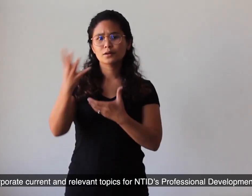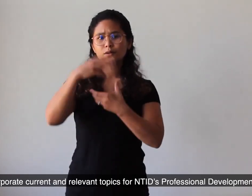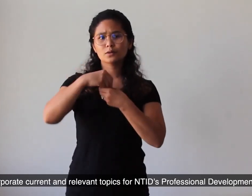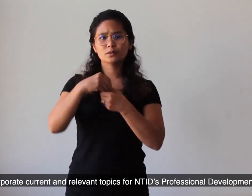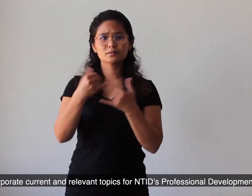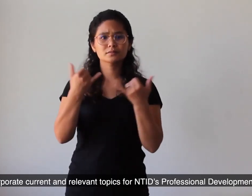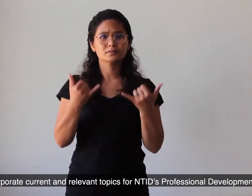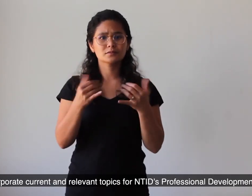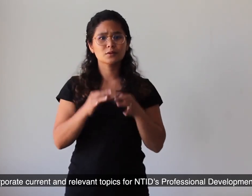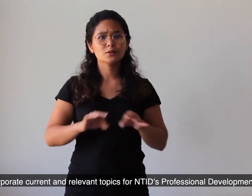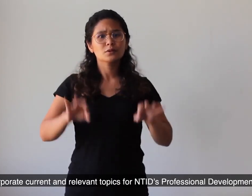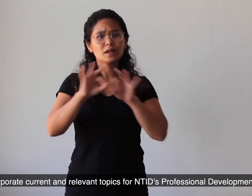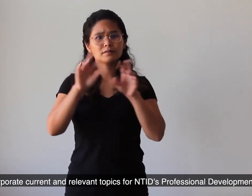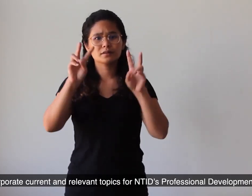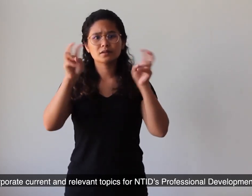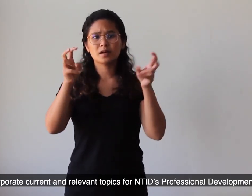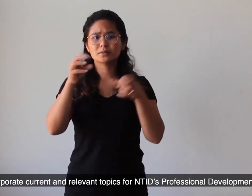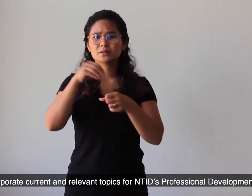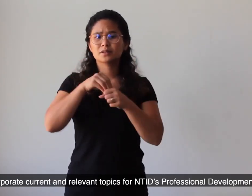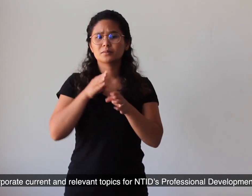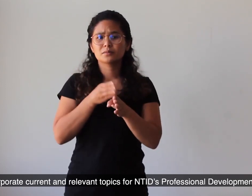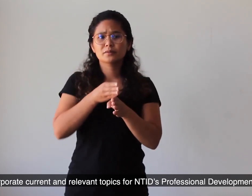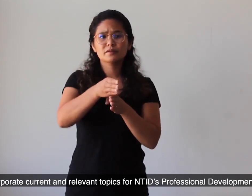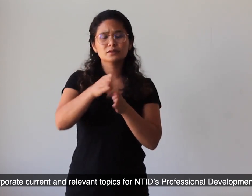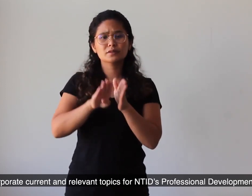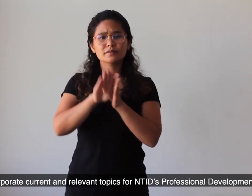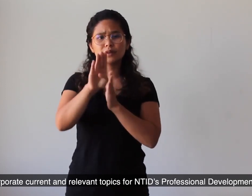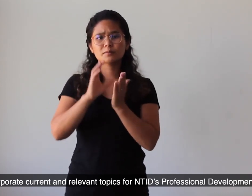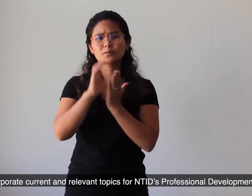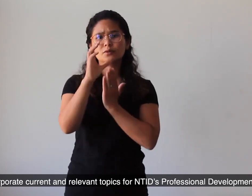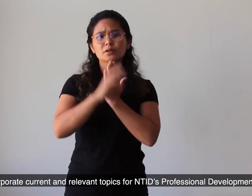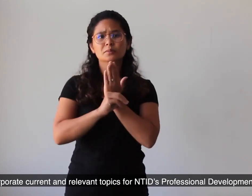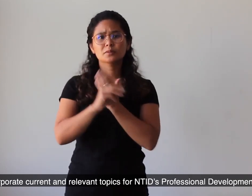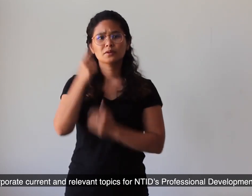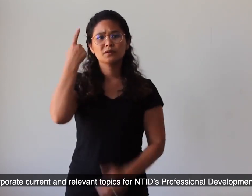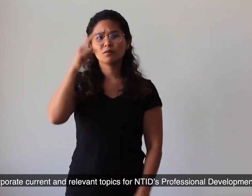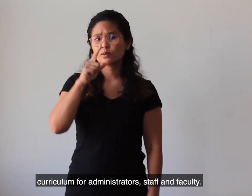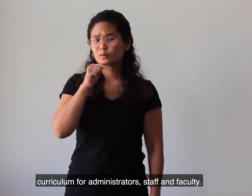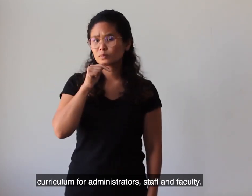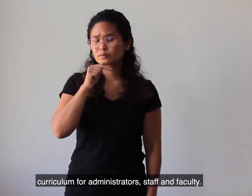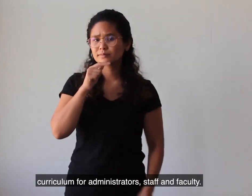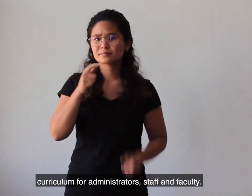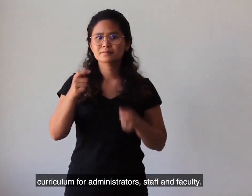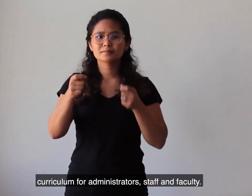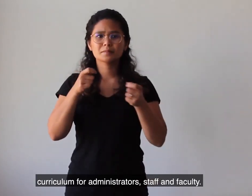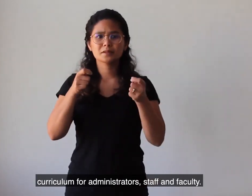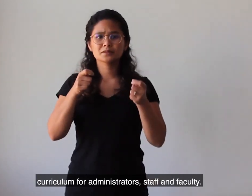Incorporate current and relevant topics that include but are not limited